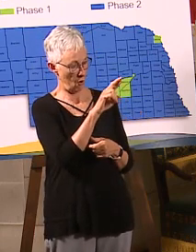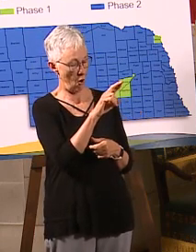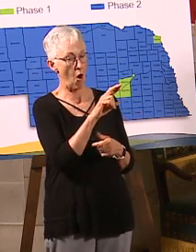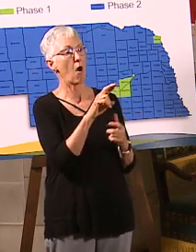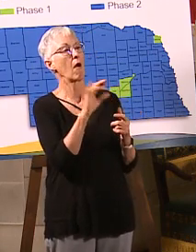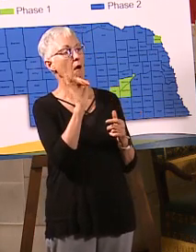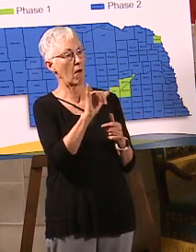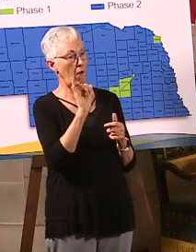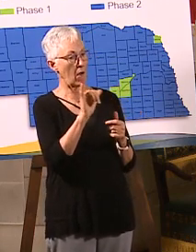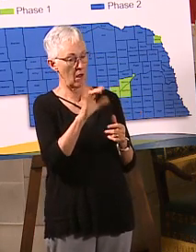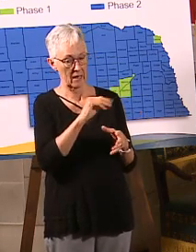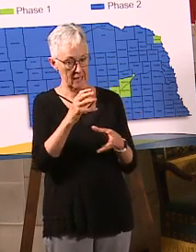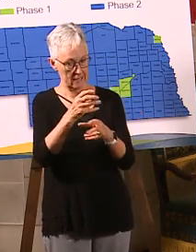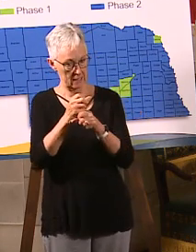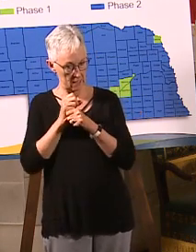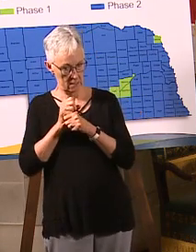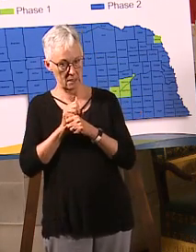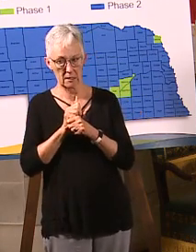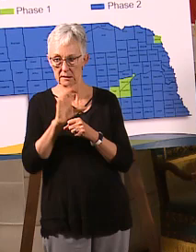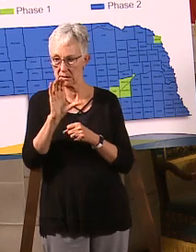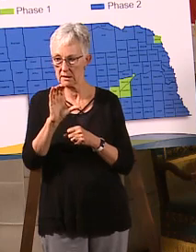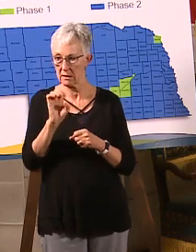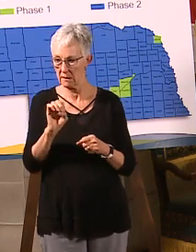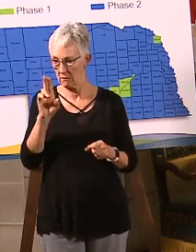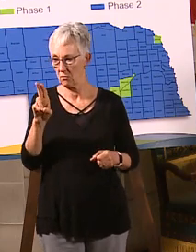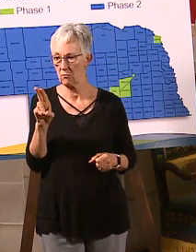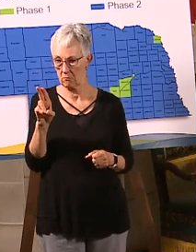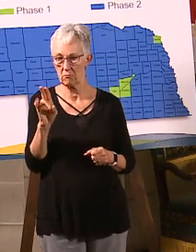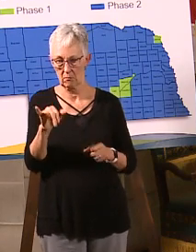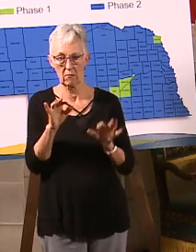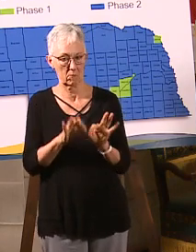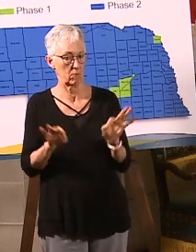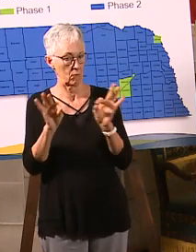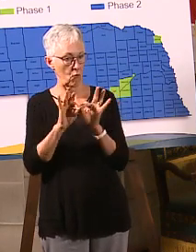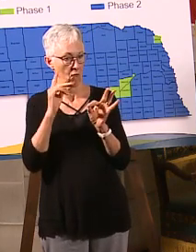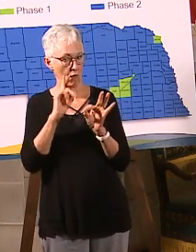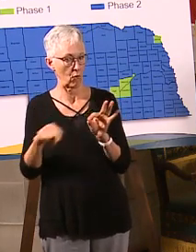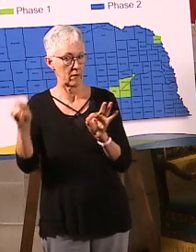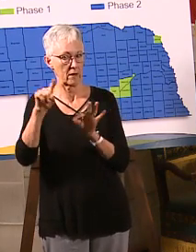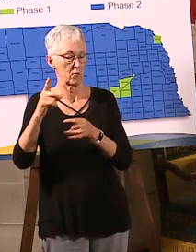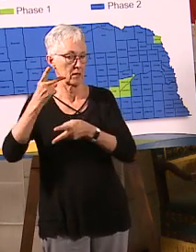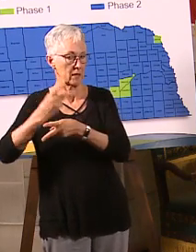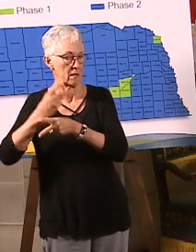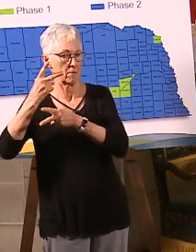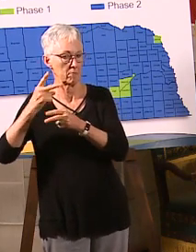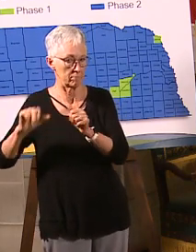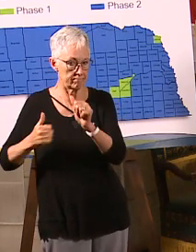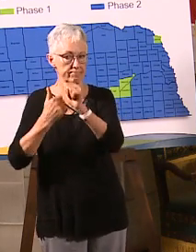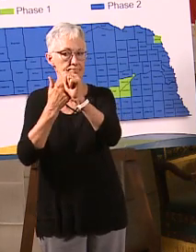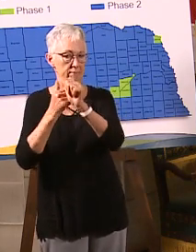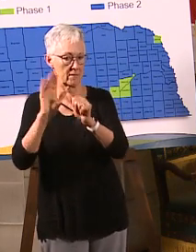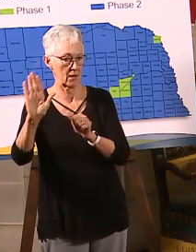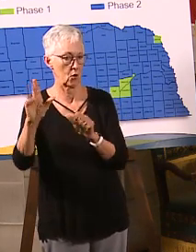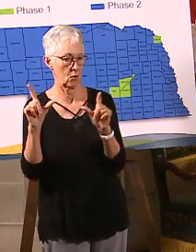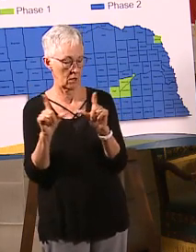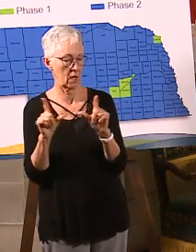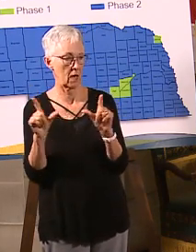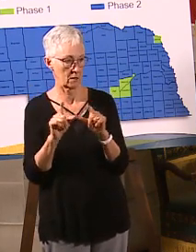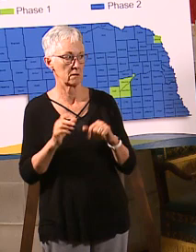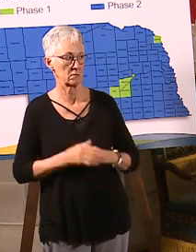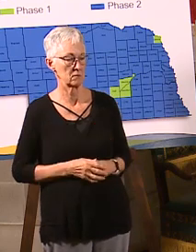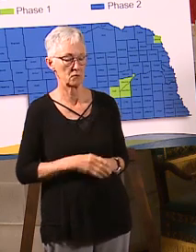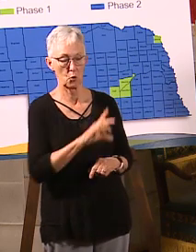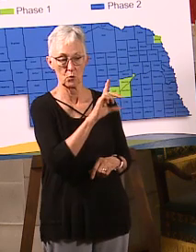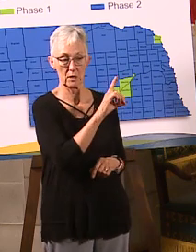your continuing education credit, which is, as we know, is important for licensure. So HHS and UNMC, that's just one